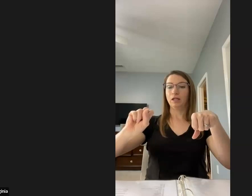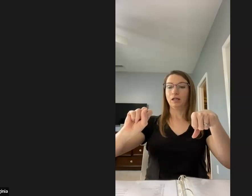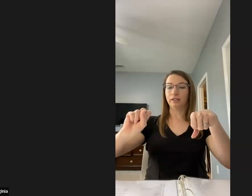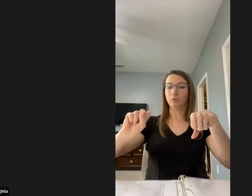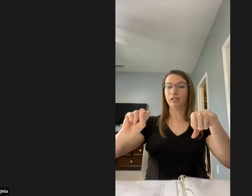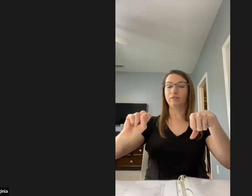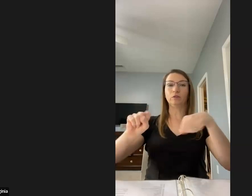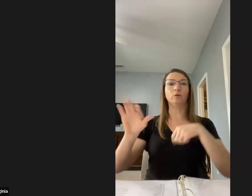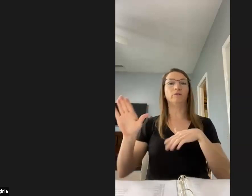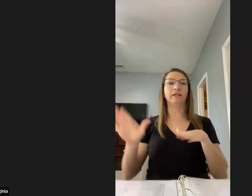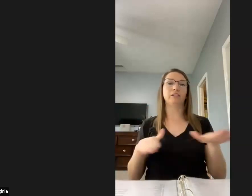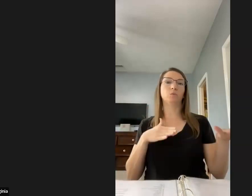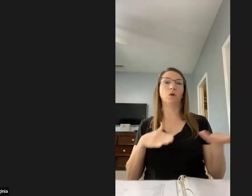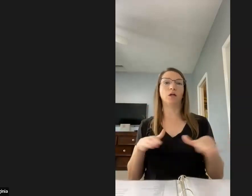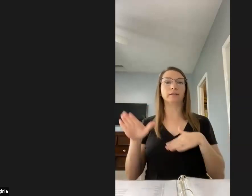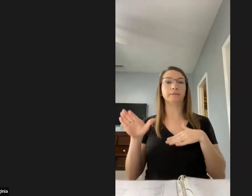And then we have good old-fashioned walking.